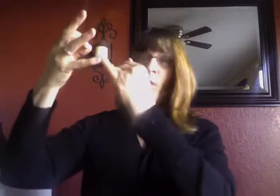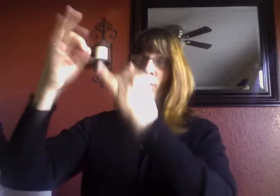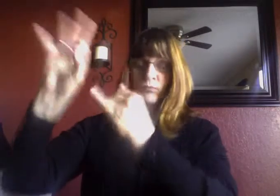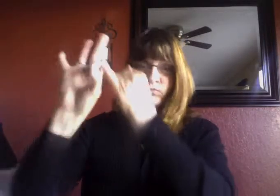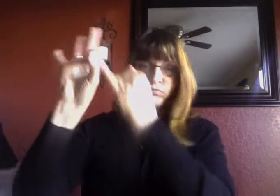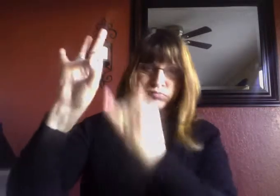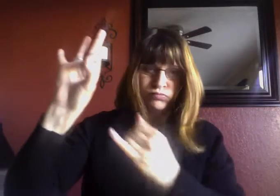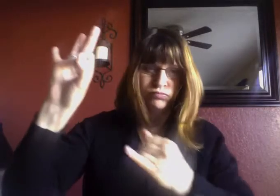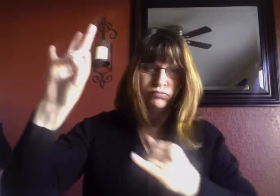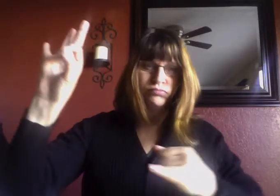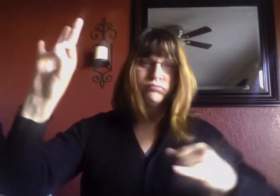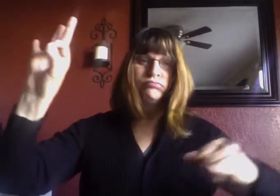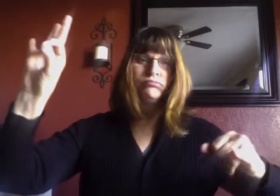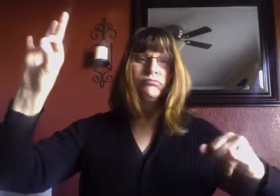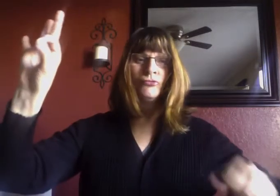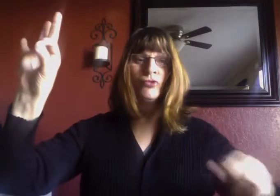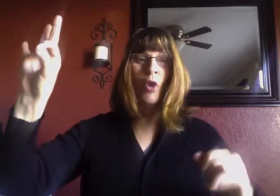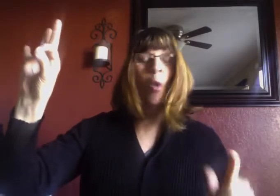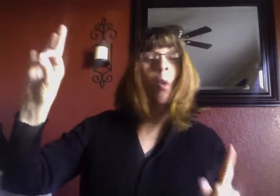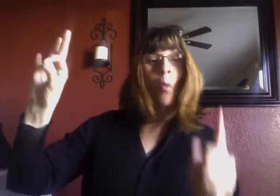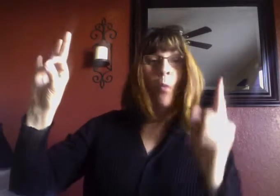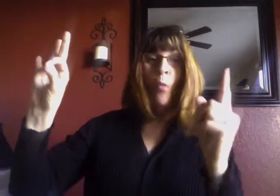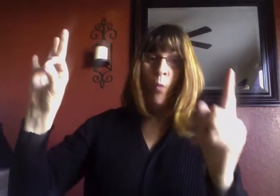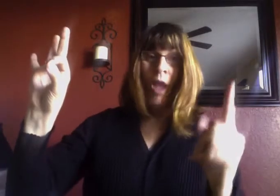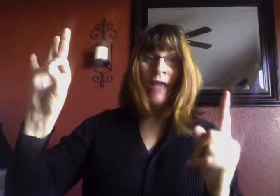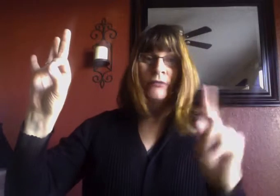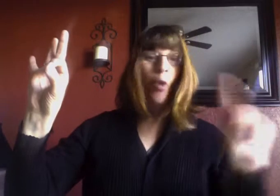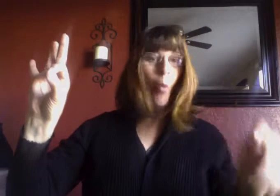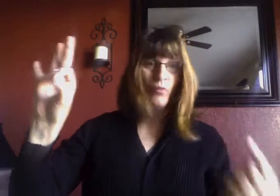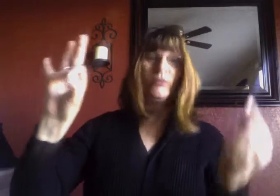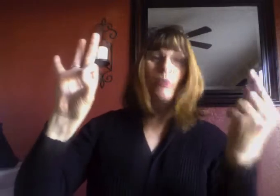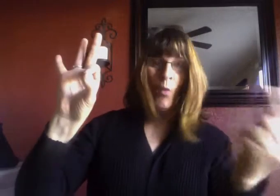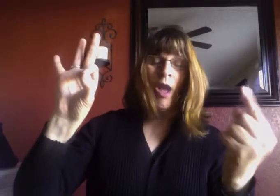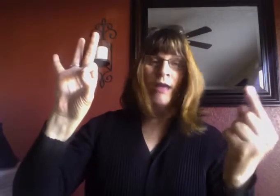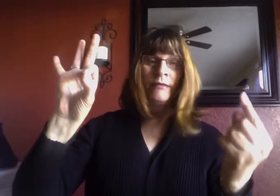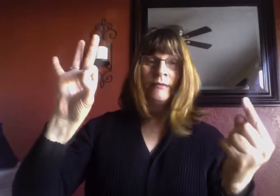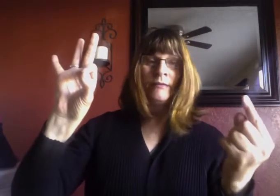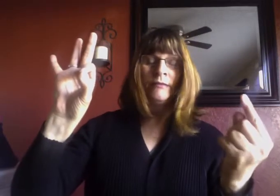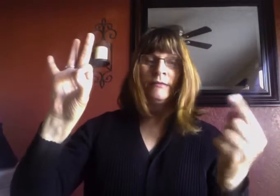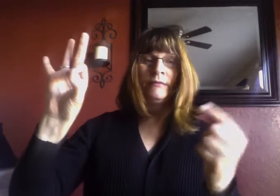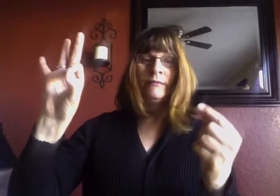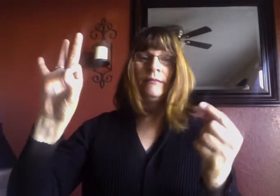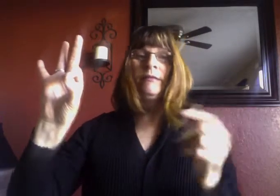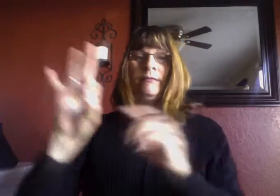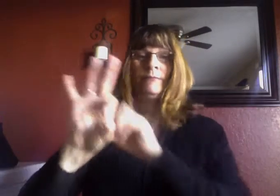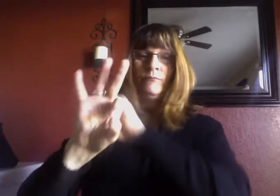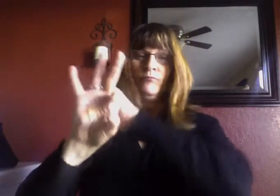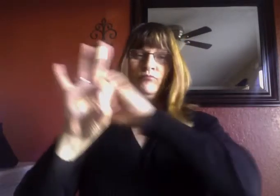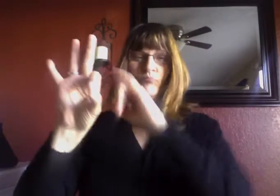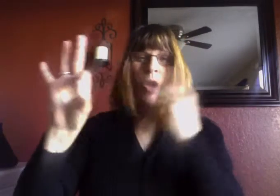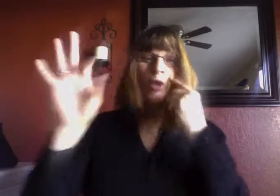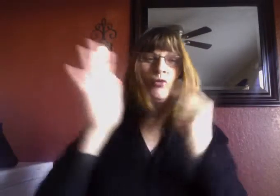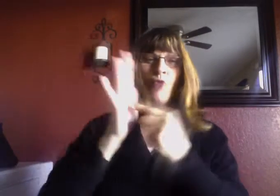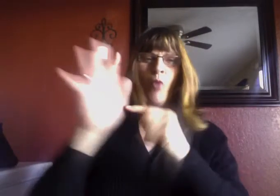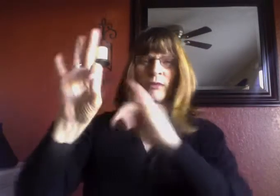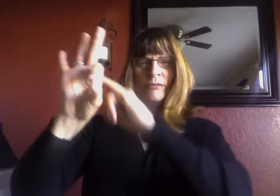see what they had to do here to get this whole axon on the paper. They've had to weave it back and forth and back and forth. Is it